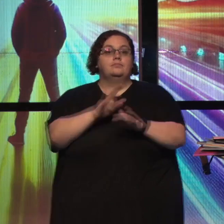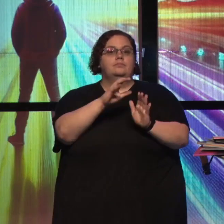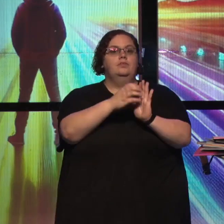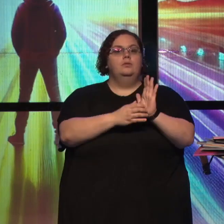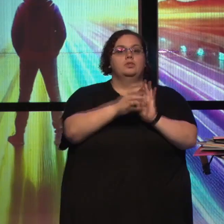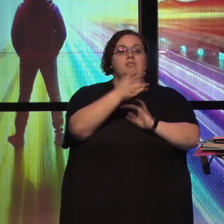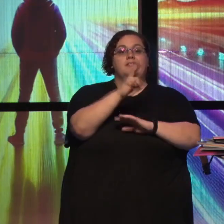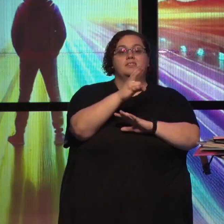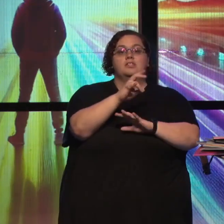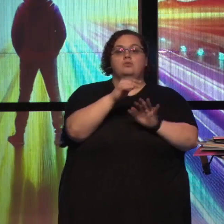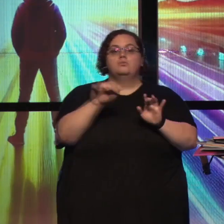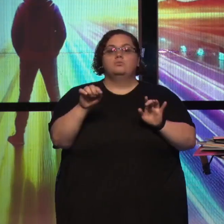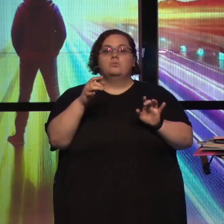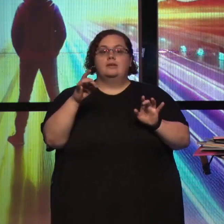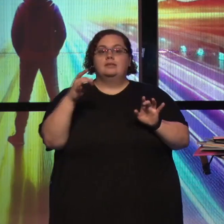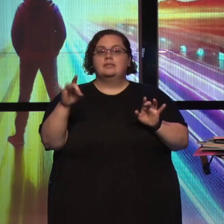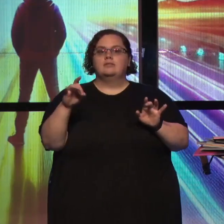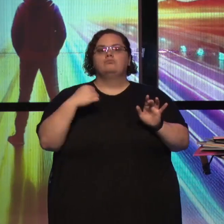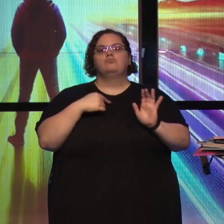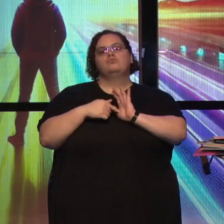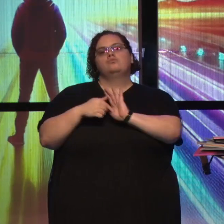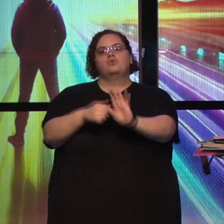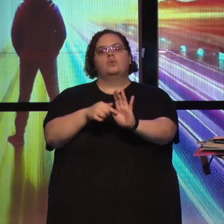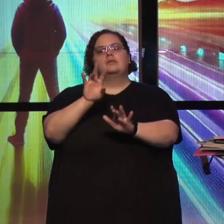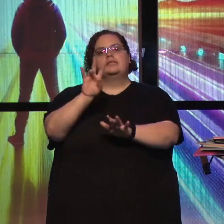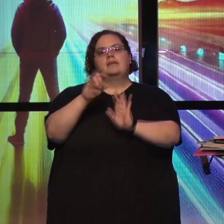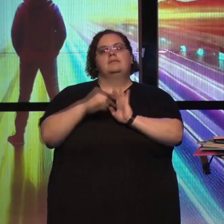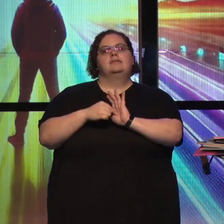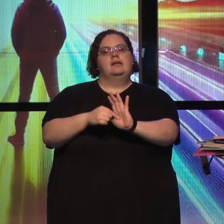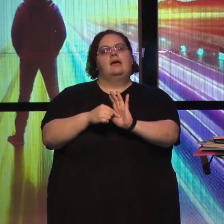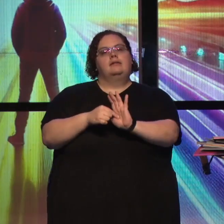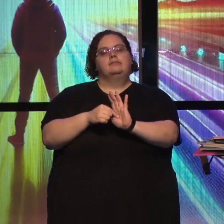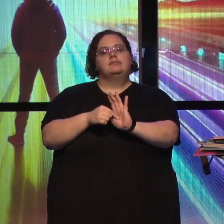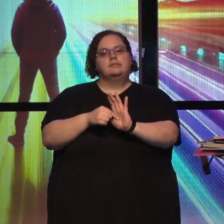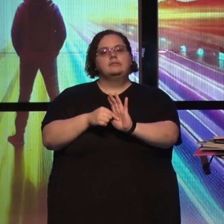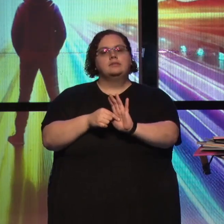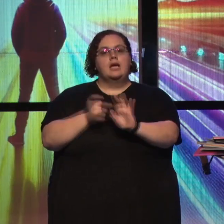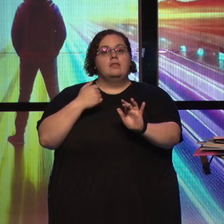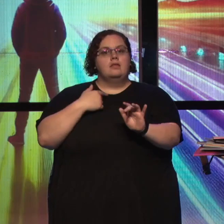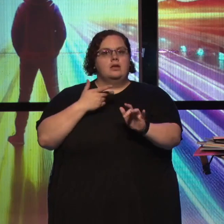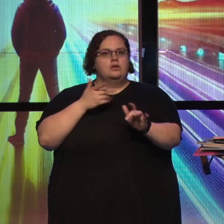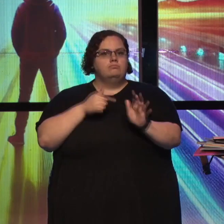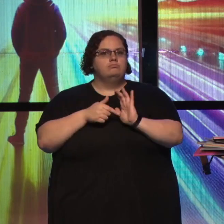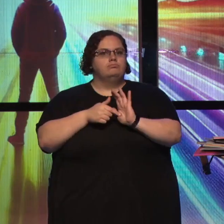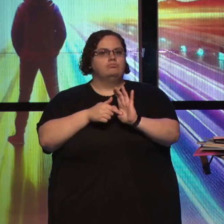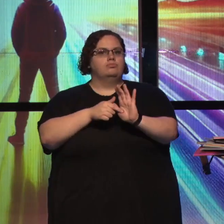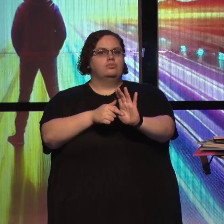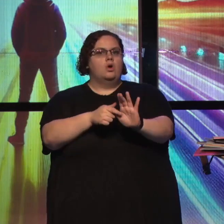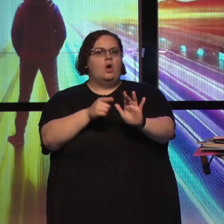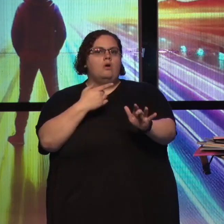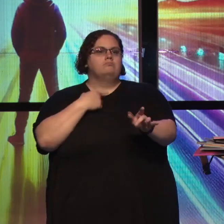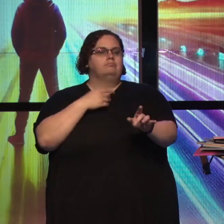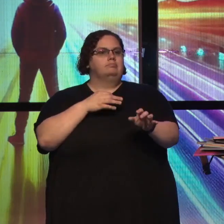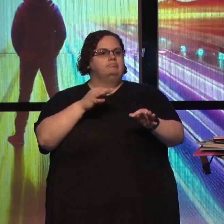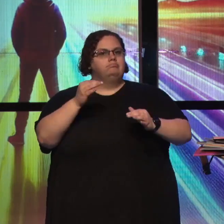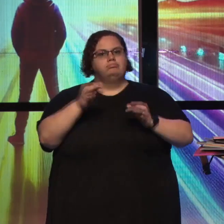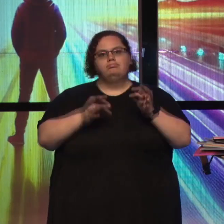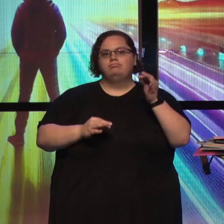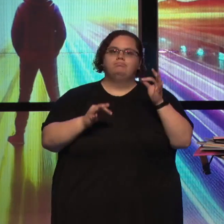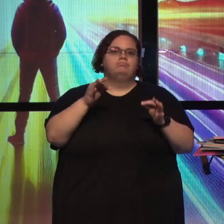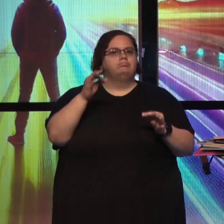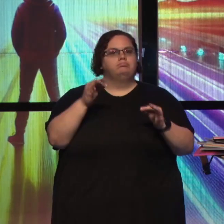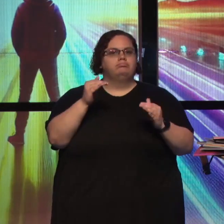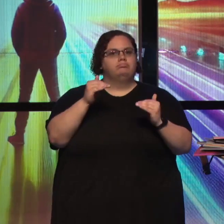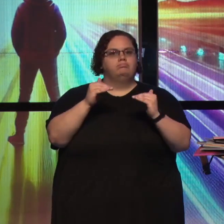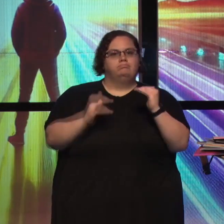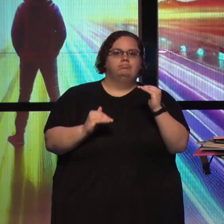through 18 reveals these 7 signs of Babylon. And they manifold and they manifest the idolatries and the injustices that John